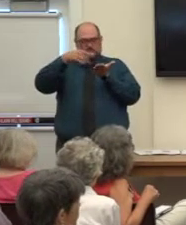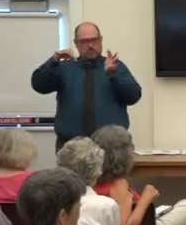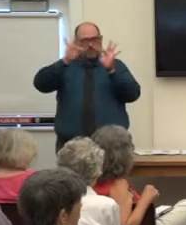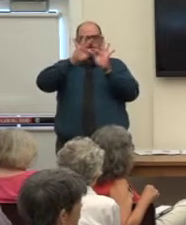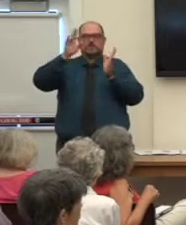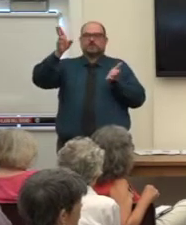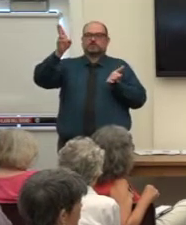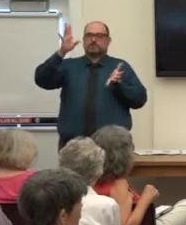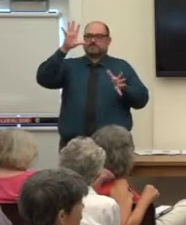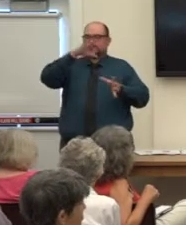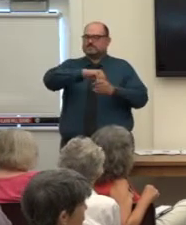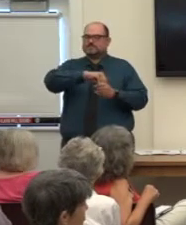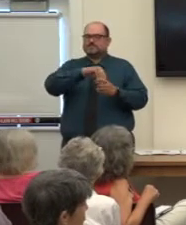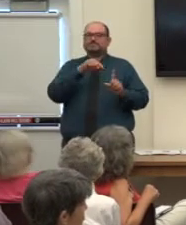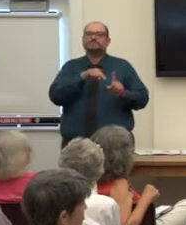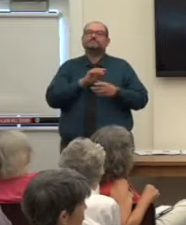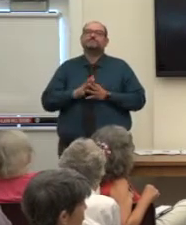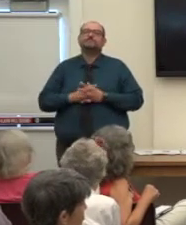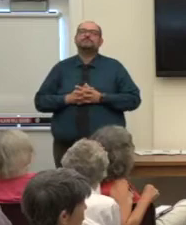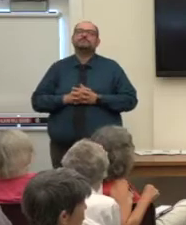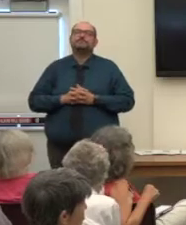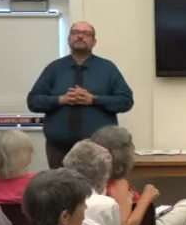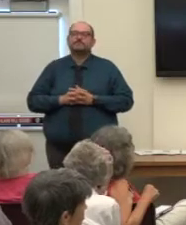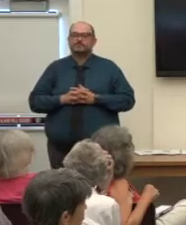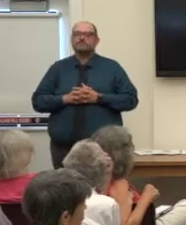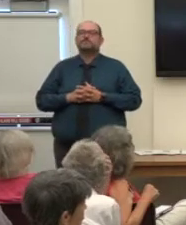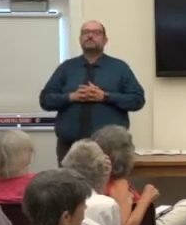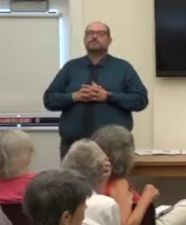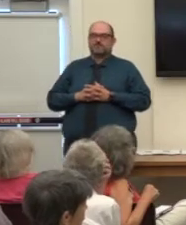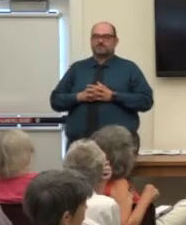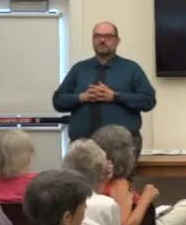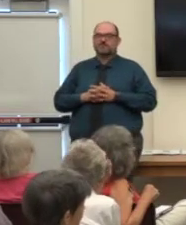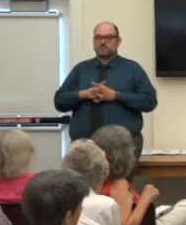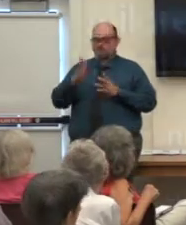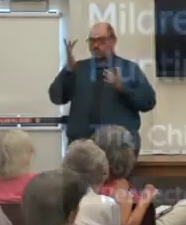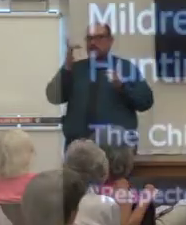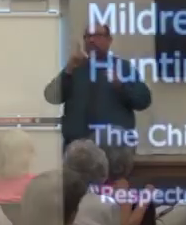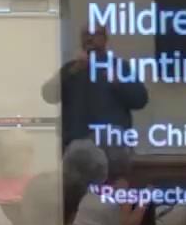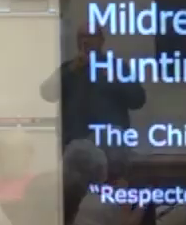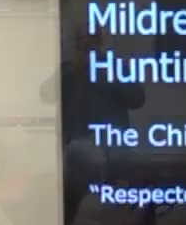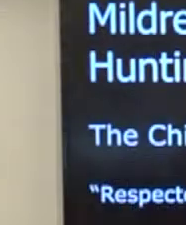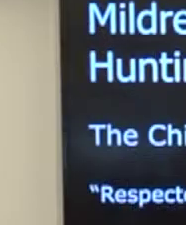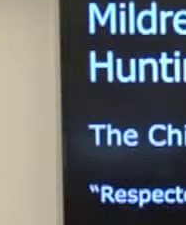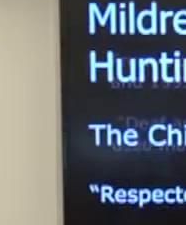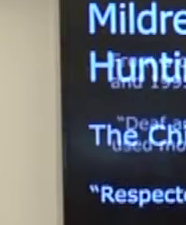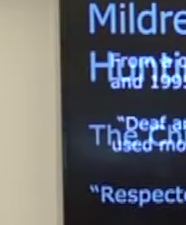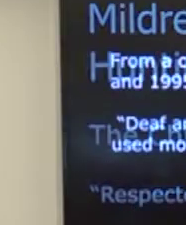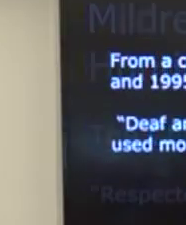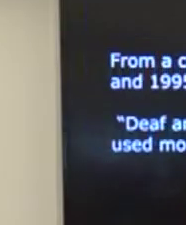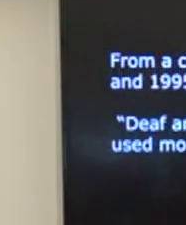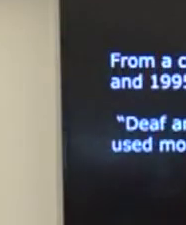in encouraging the collection of history about the deaf community, history in general.